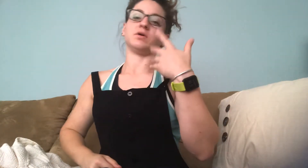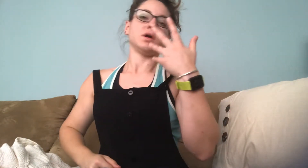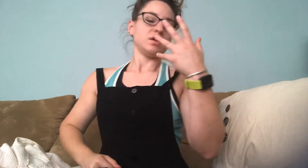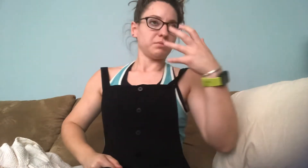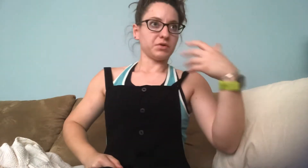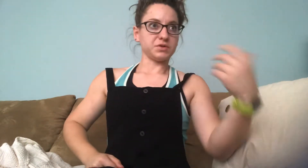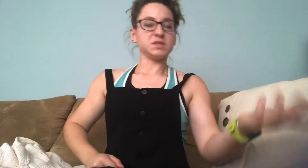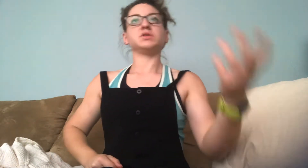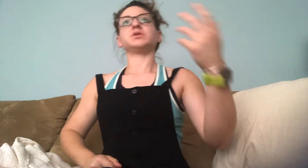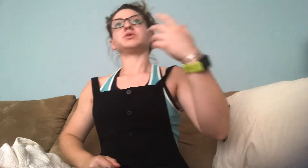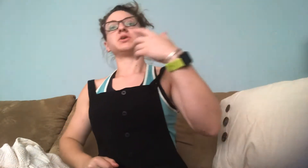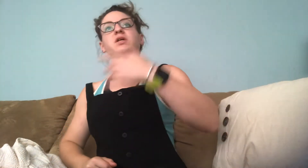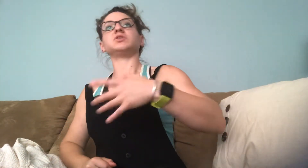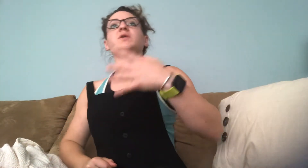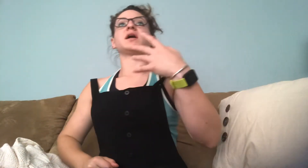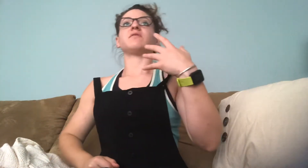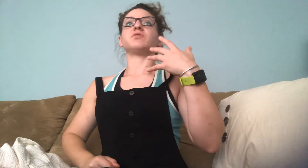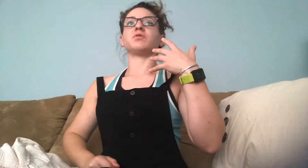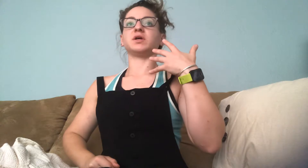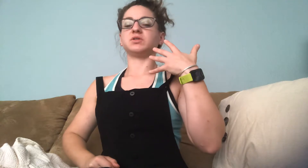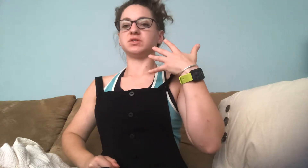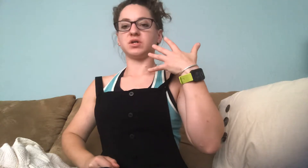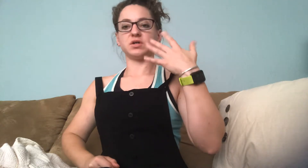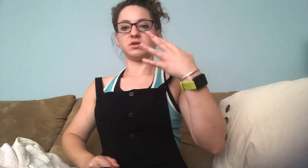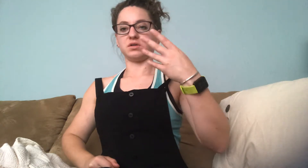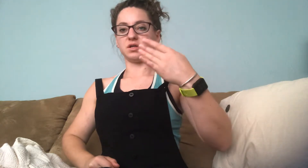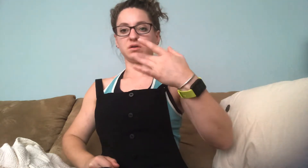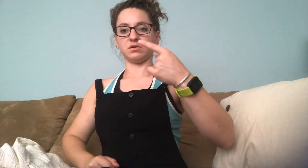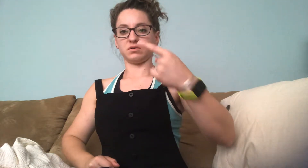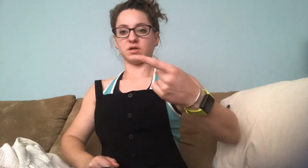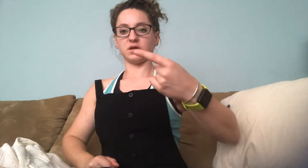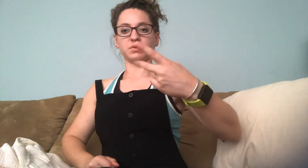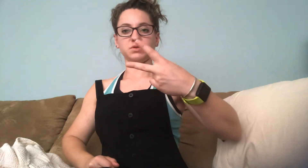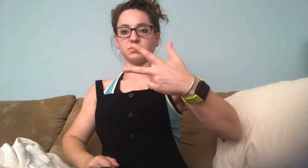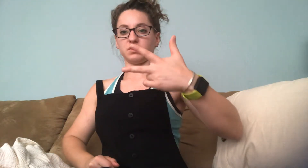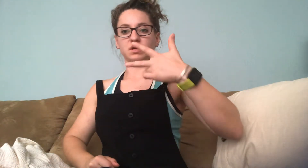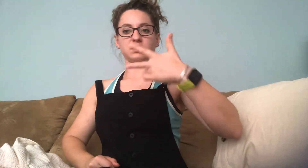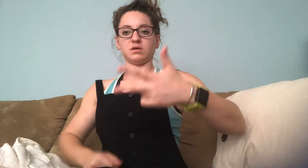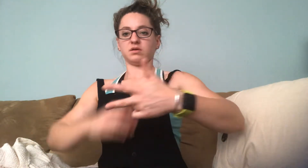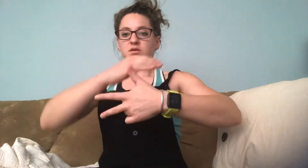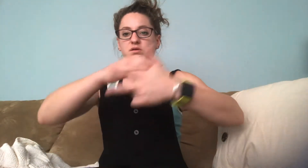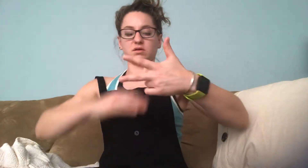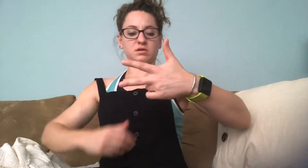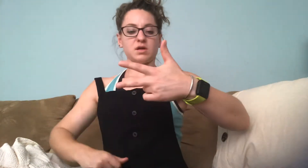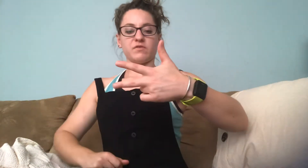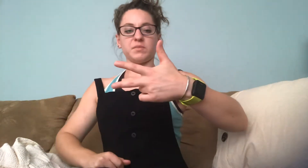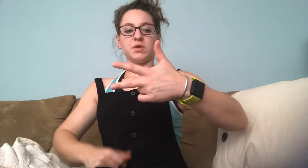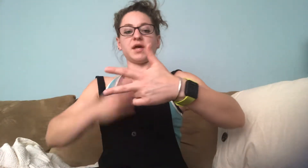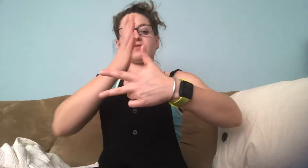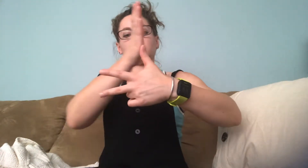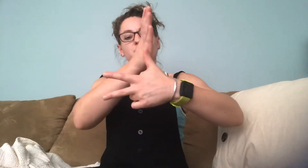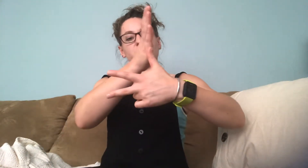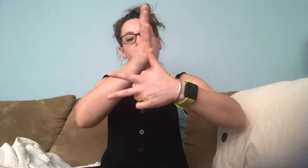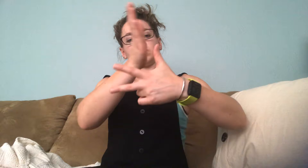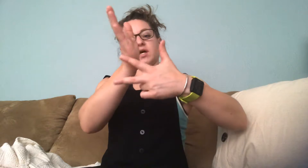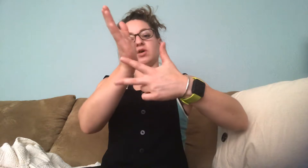either brothers and sisters or kids you have, you're going to start here. Okay? 1, 2, 3. However many you have. And you're going to